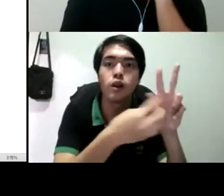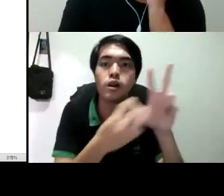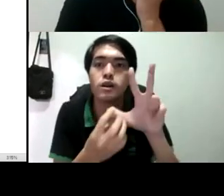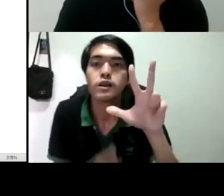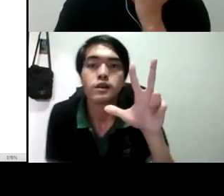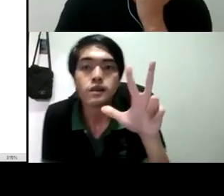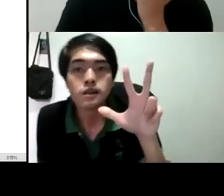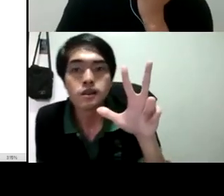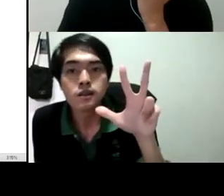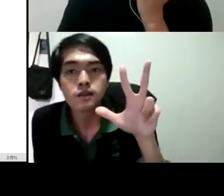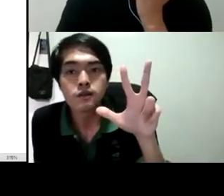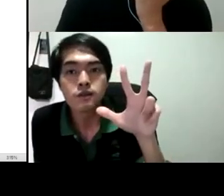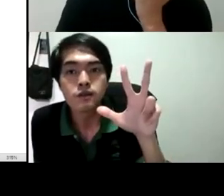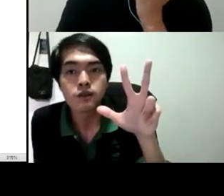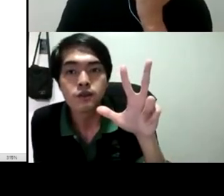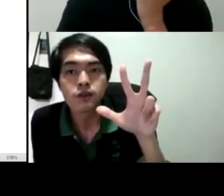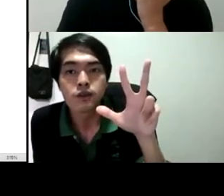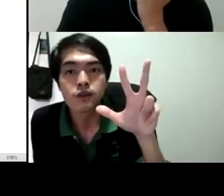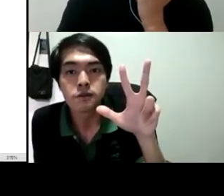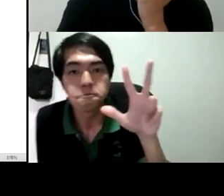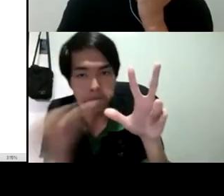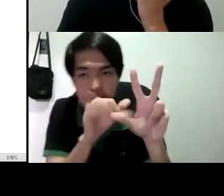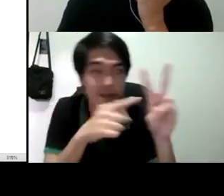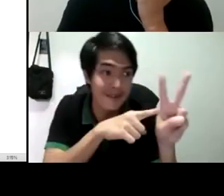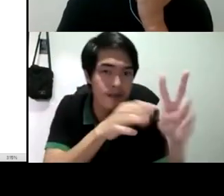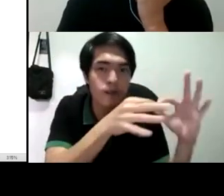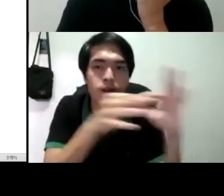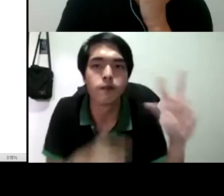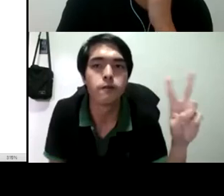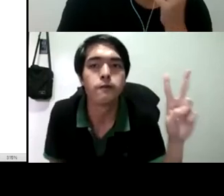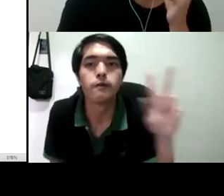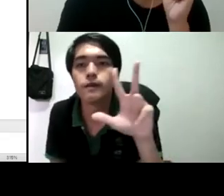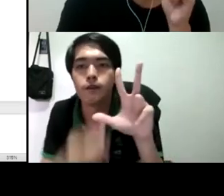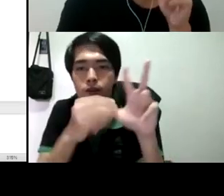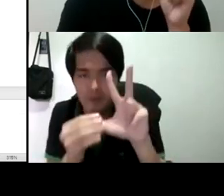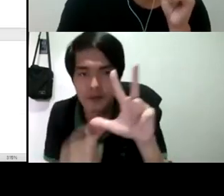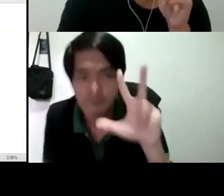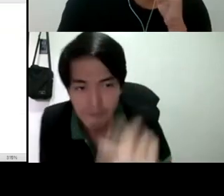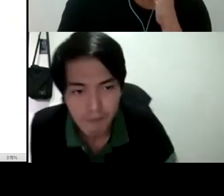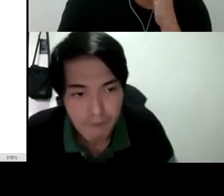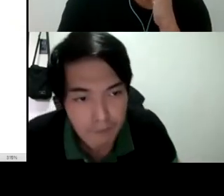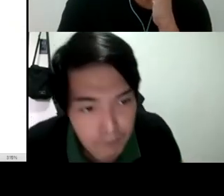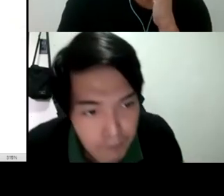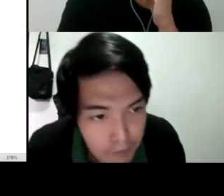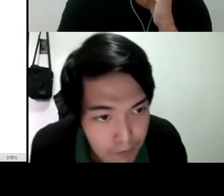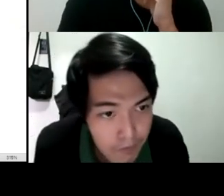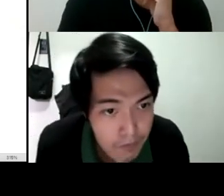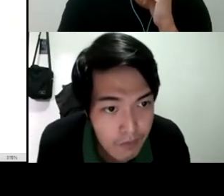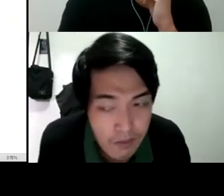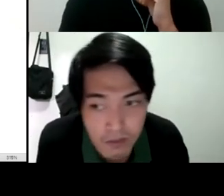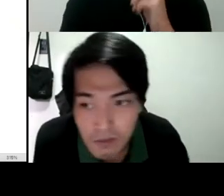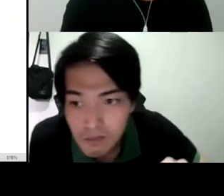Sorry. Then three. good, okay, 2, 3.